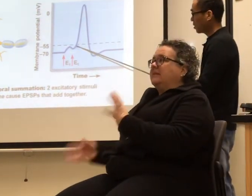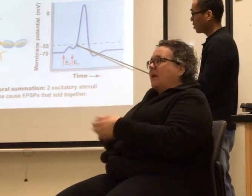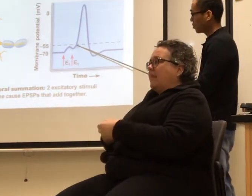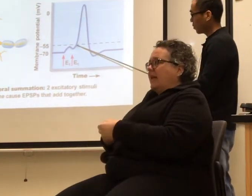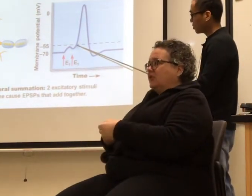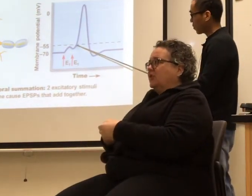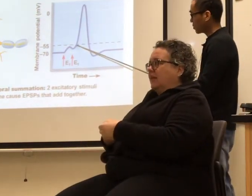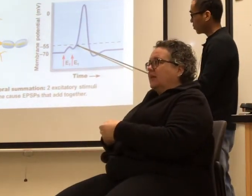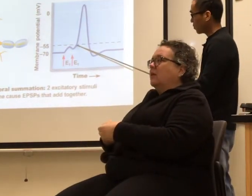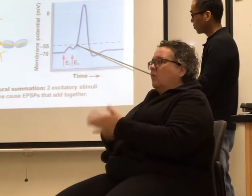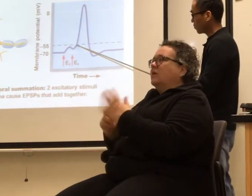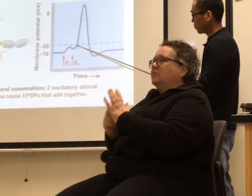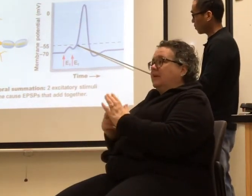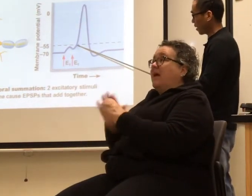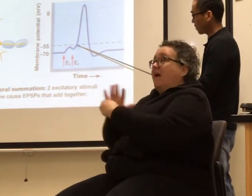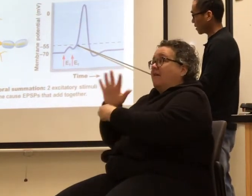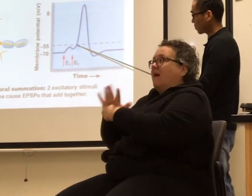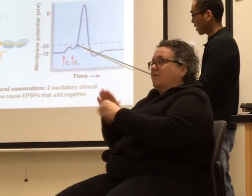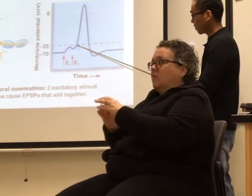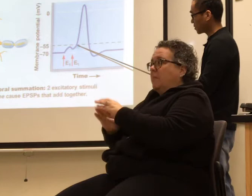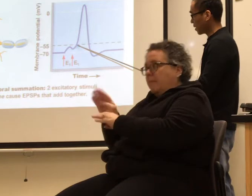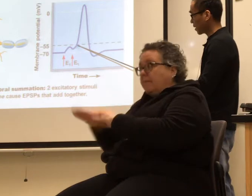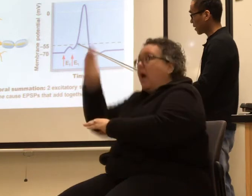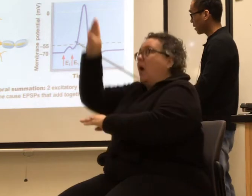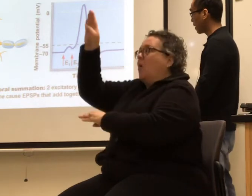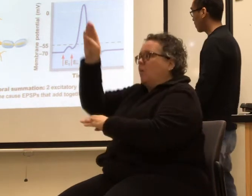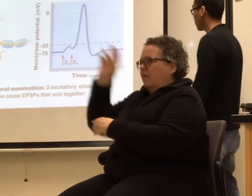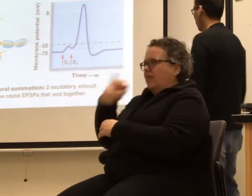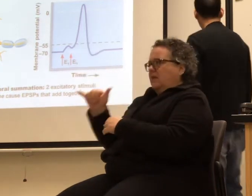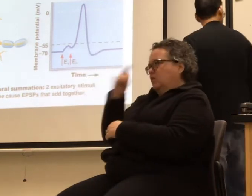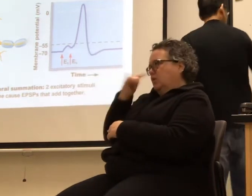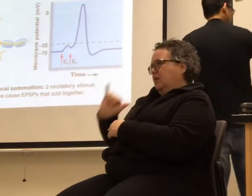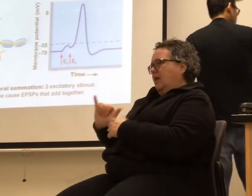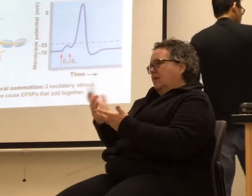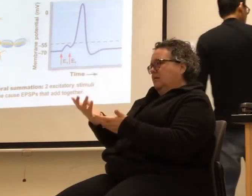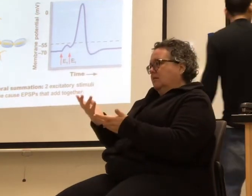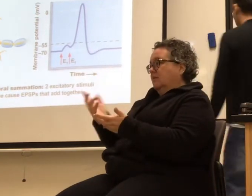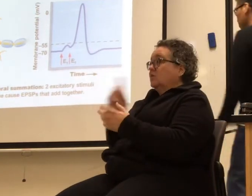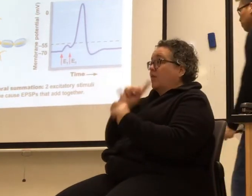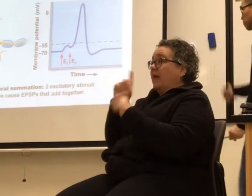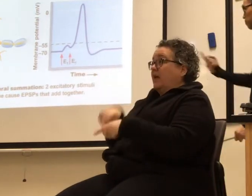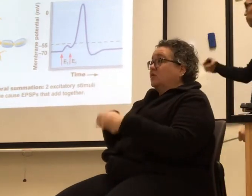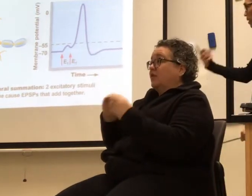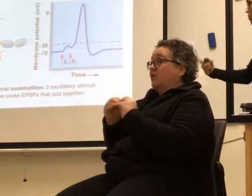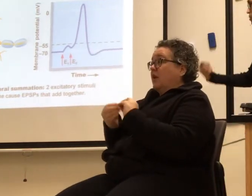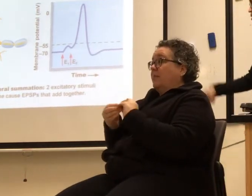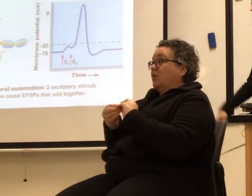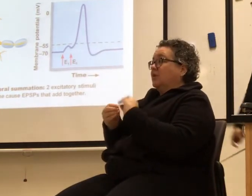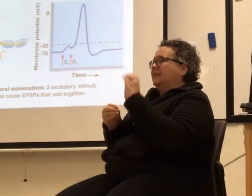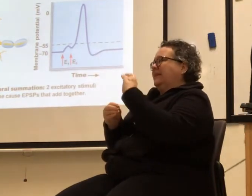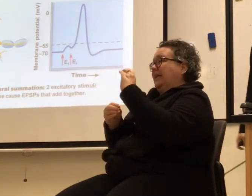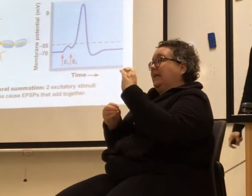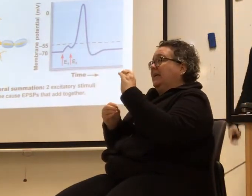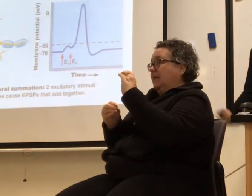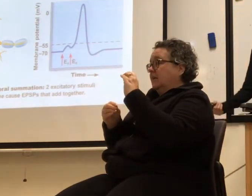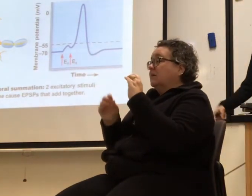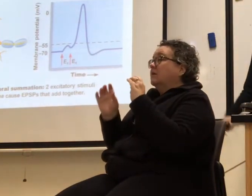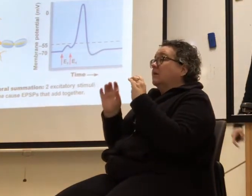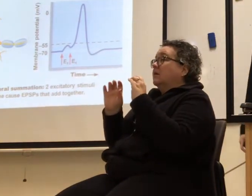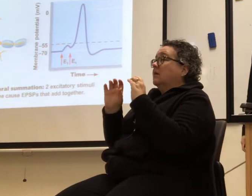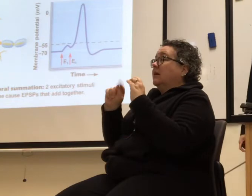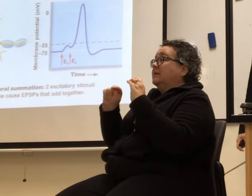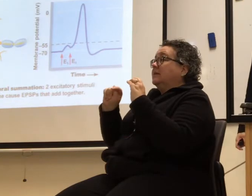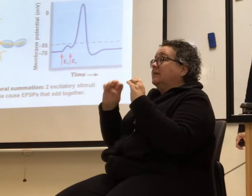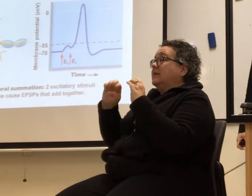depolarization to reach threshold. Okay, that's what that looks like. So the answer for letter C was